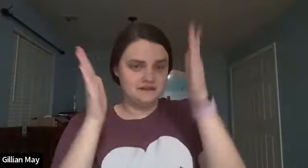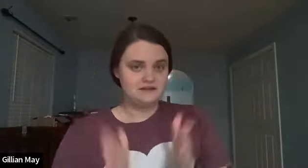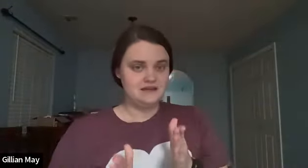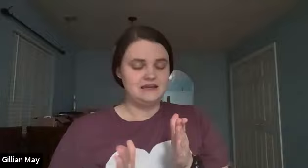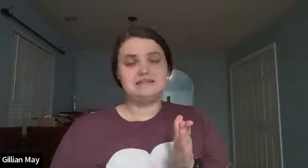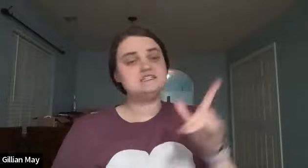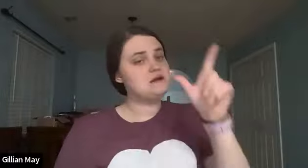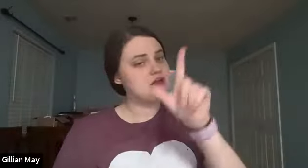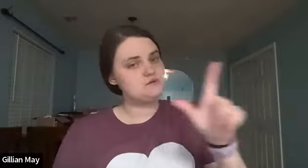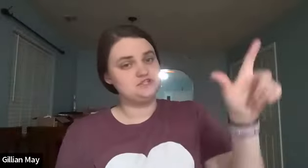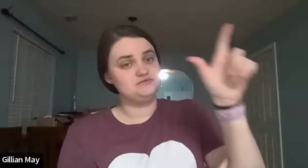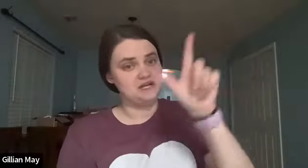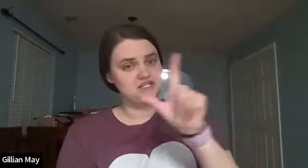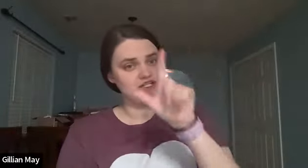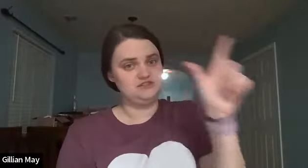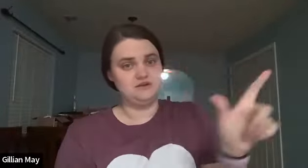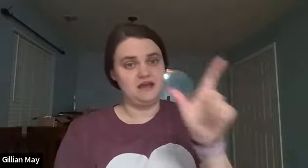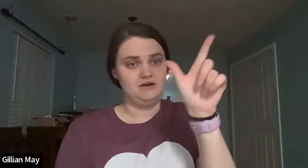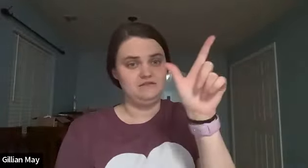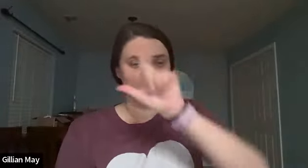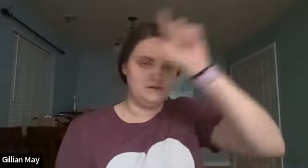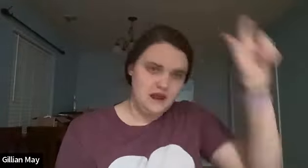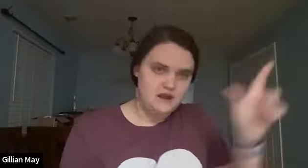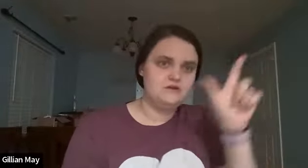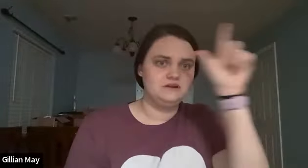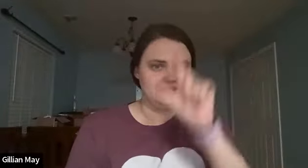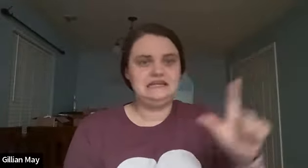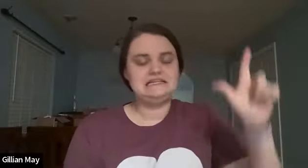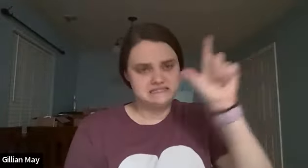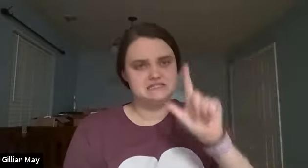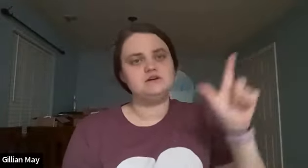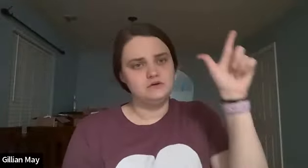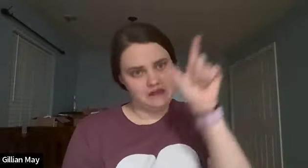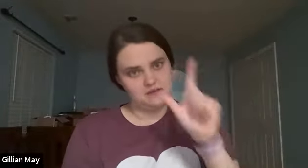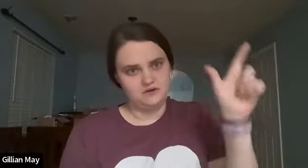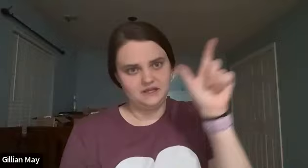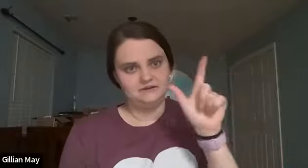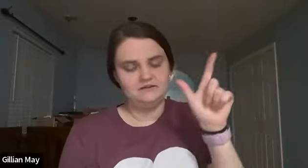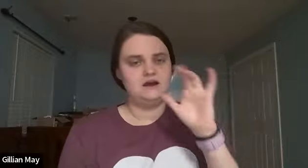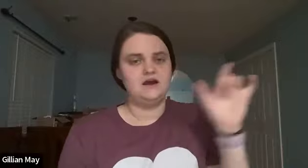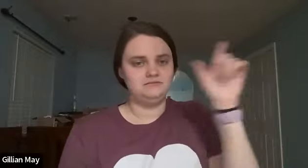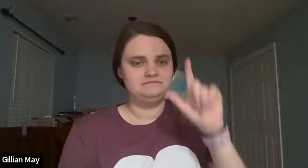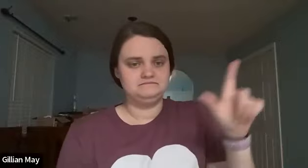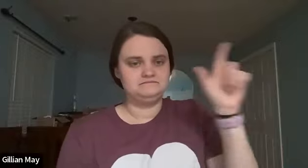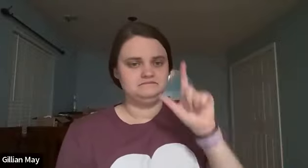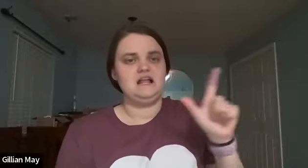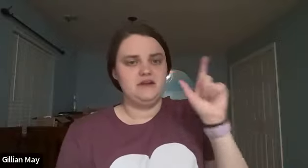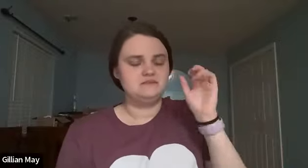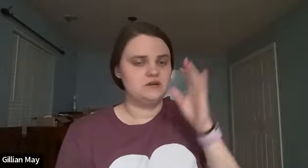librarian. It does not matter which direction you do your L. If you do it out or in, it's still library. I've had someone ask me